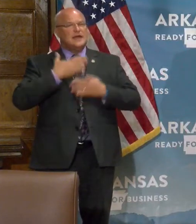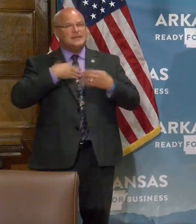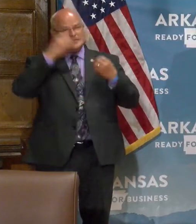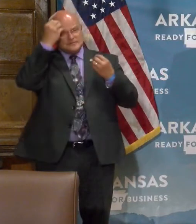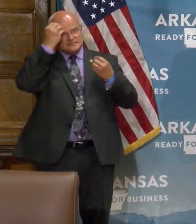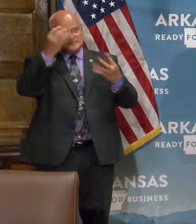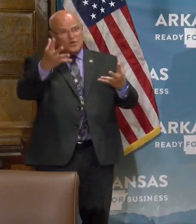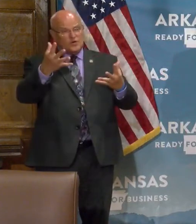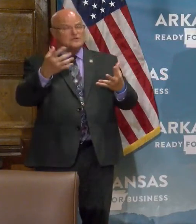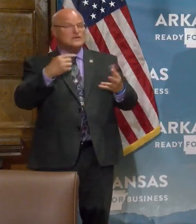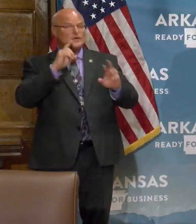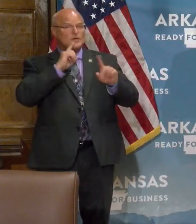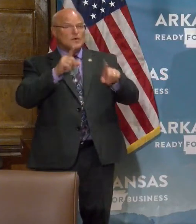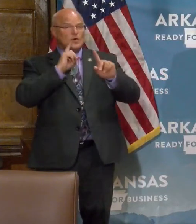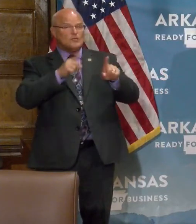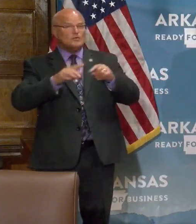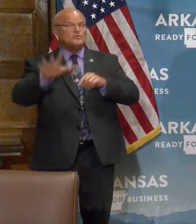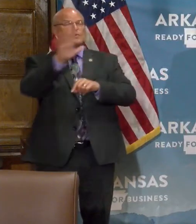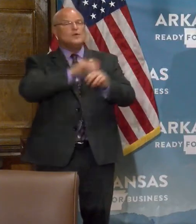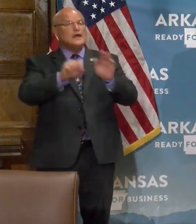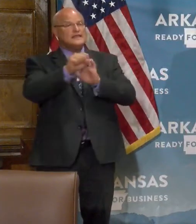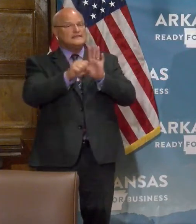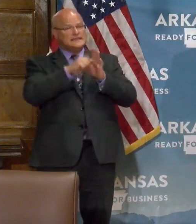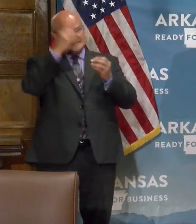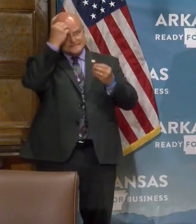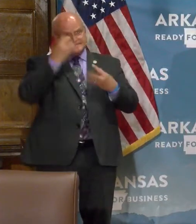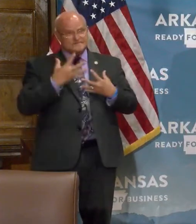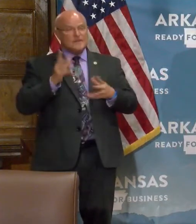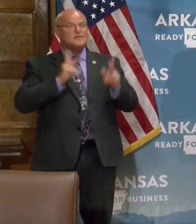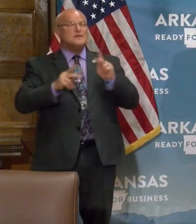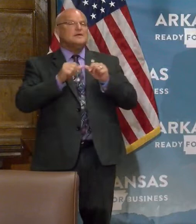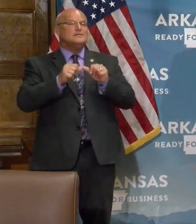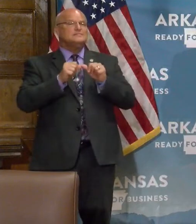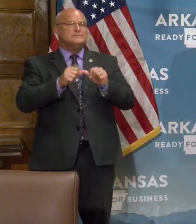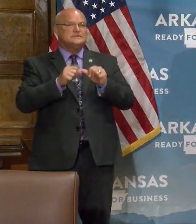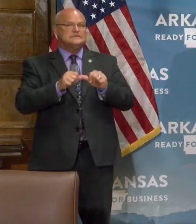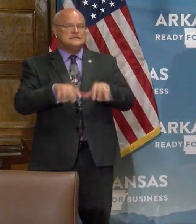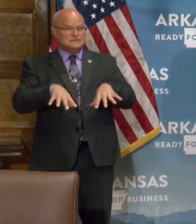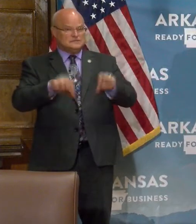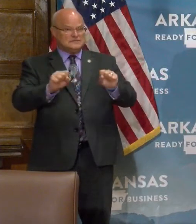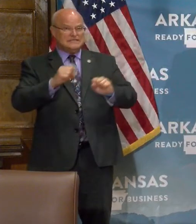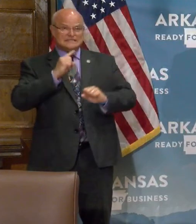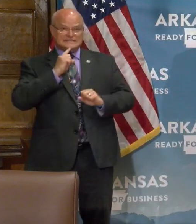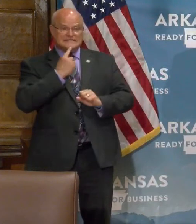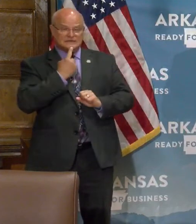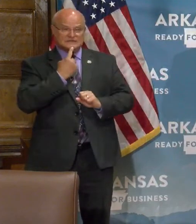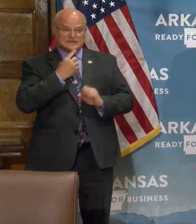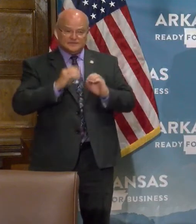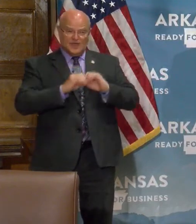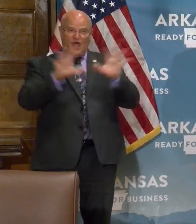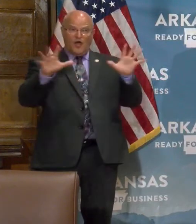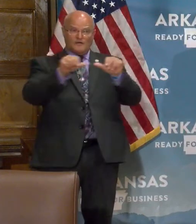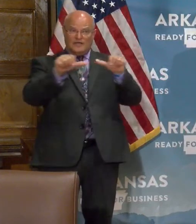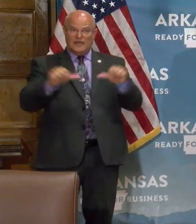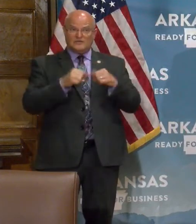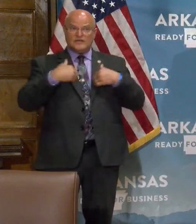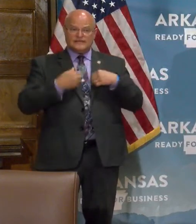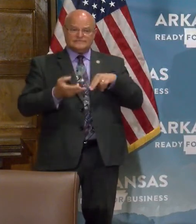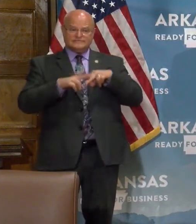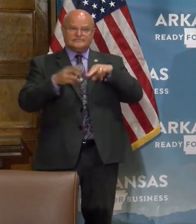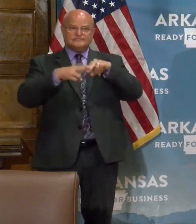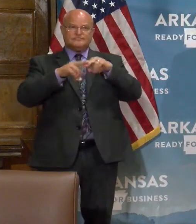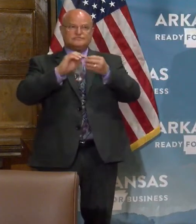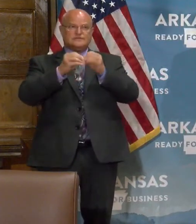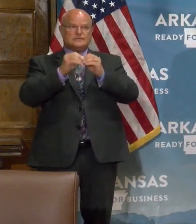reports that I get from across the state that people continually to take this seriously. Obviously, in those areas that you have an increase